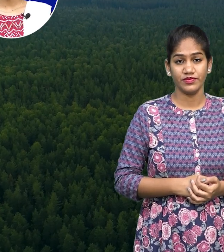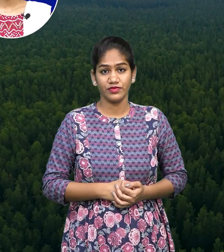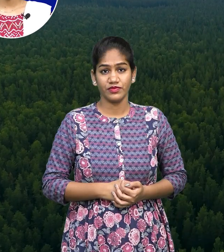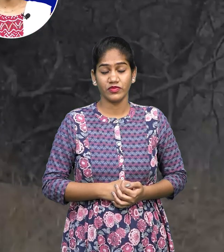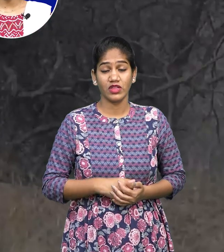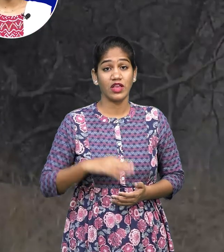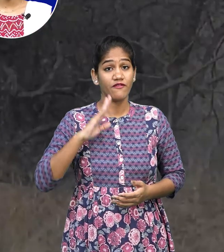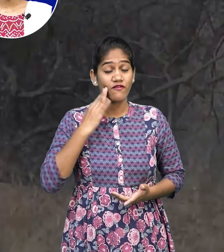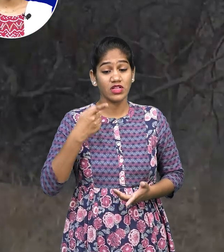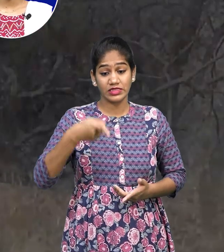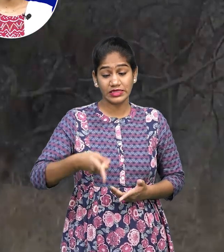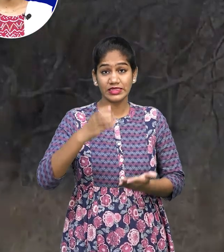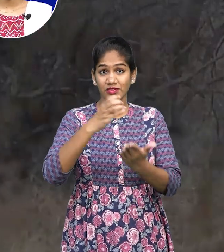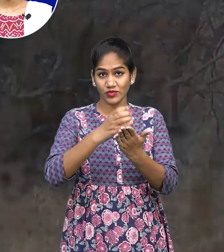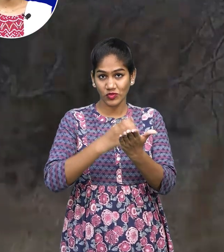While this program